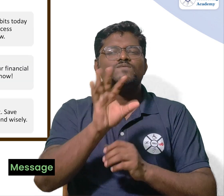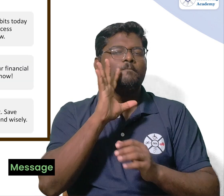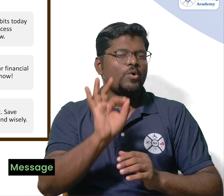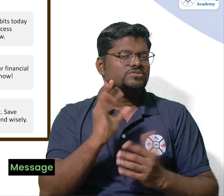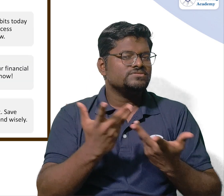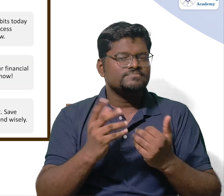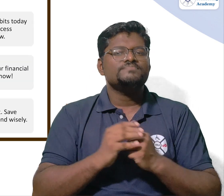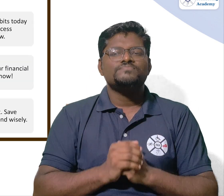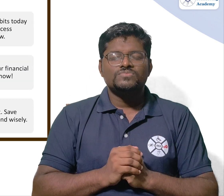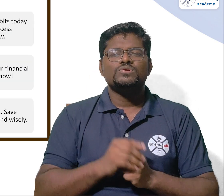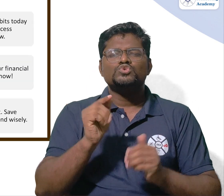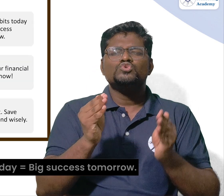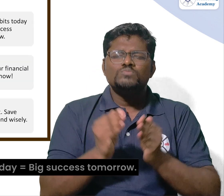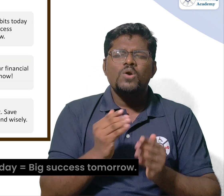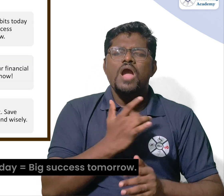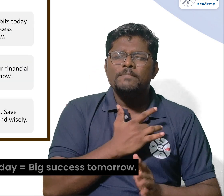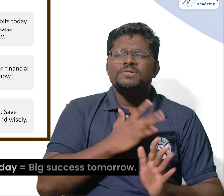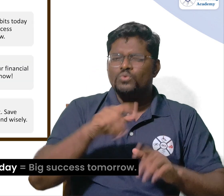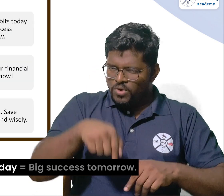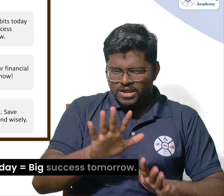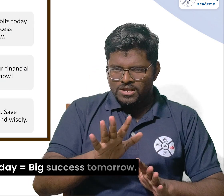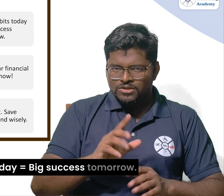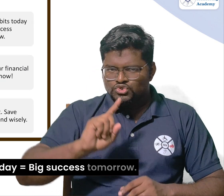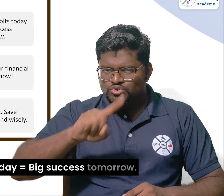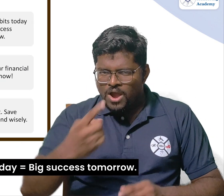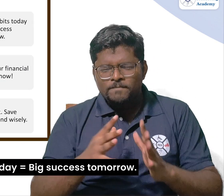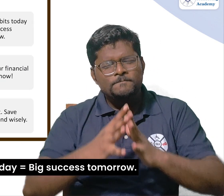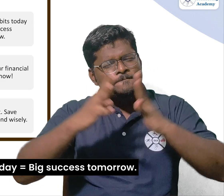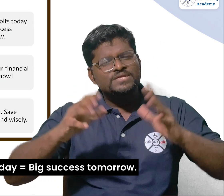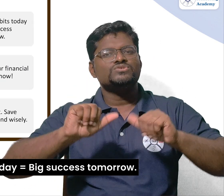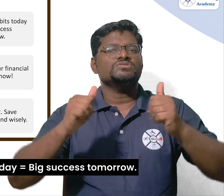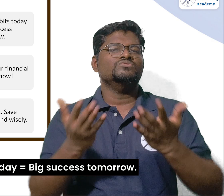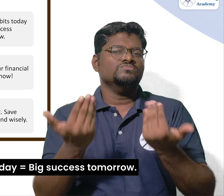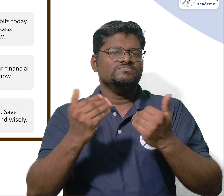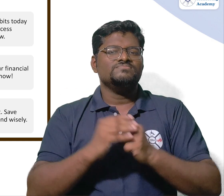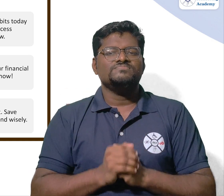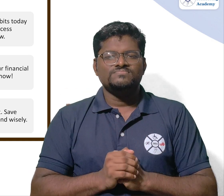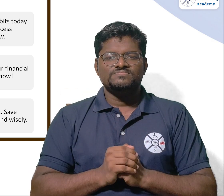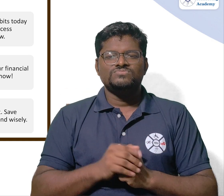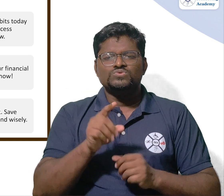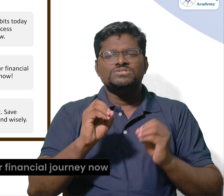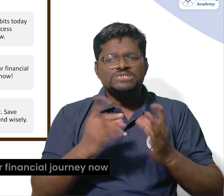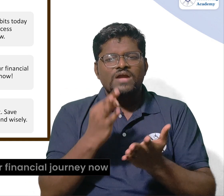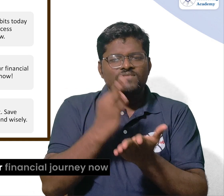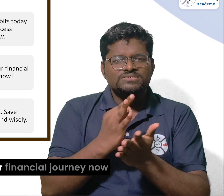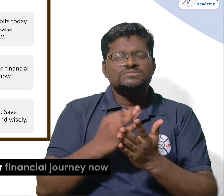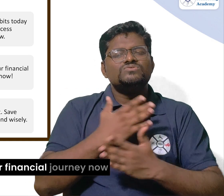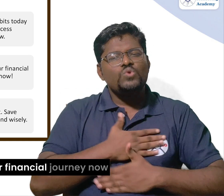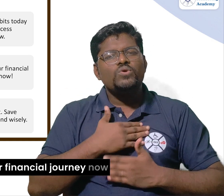Message: small habits today is equal to big success tomorrow. Start your financial journey